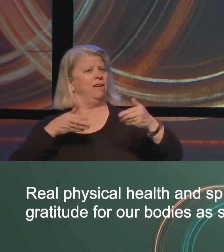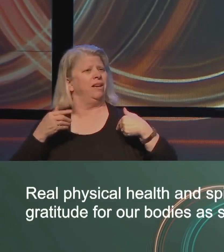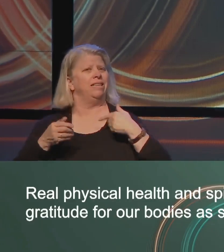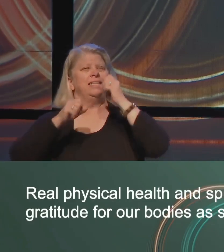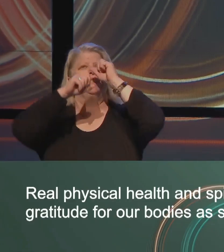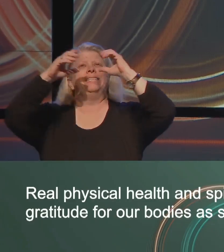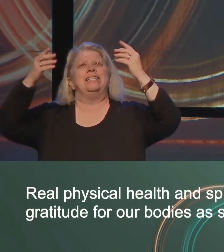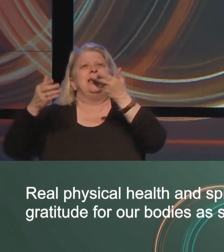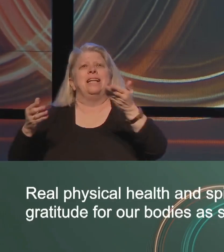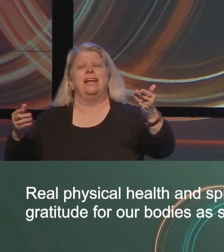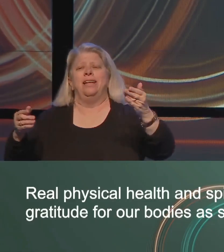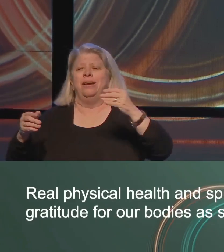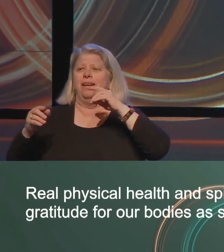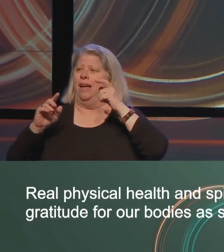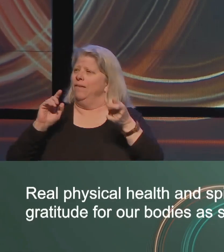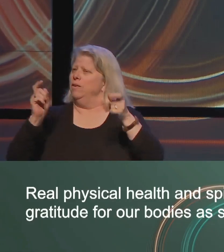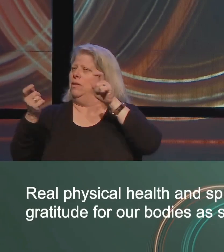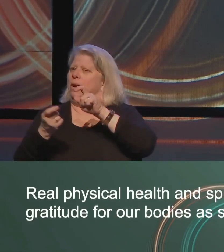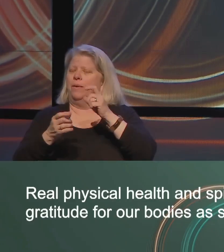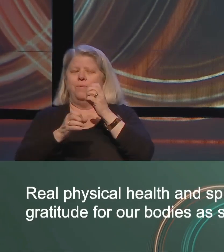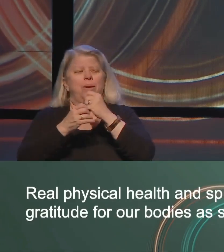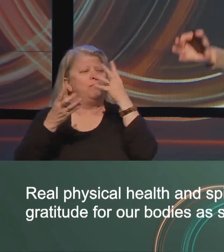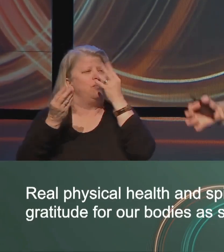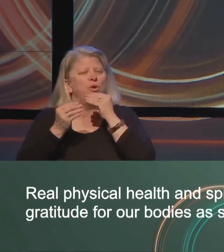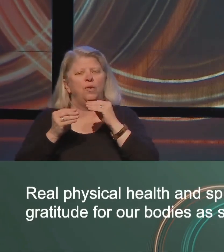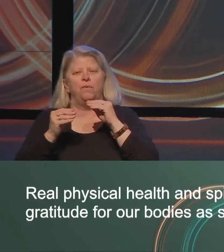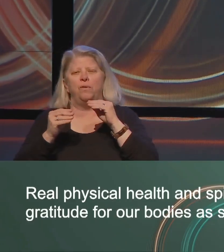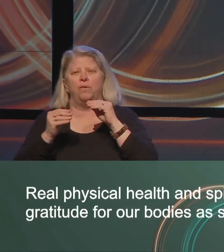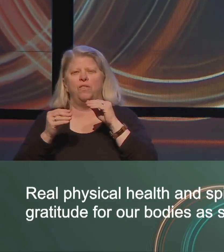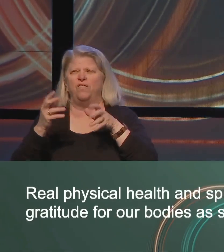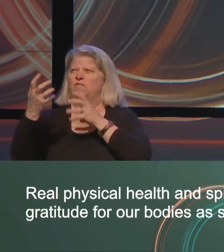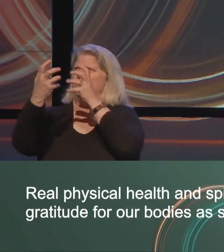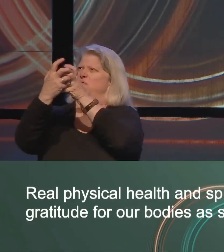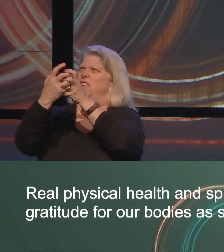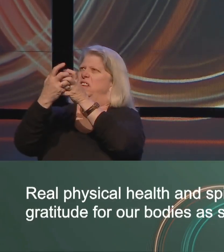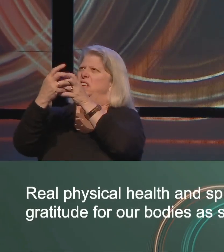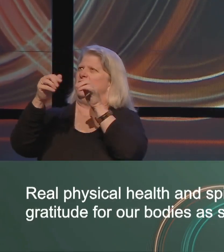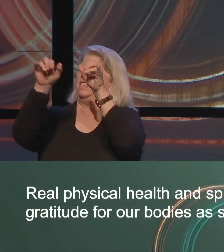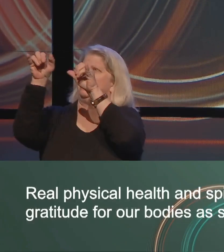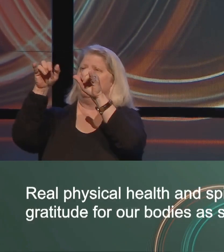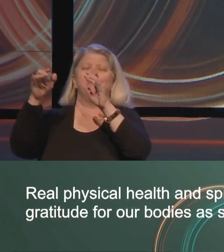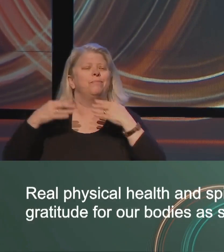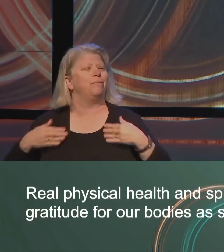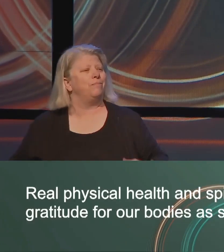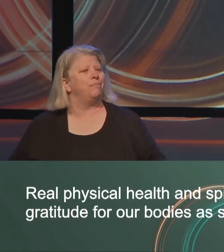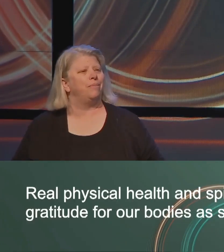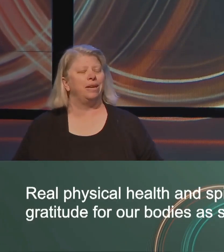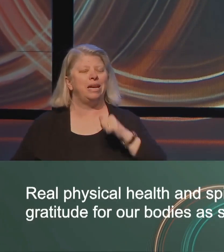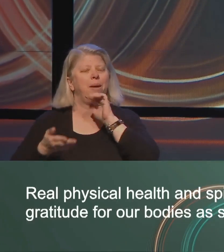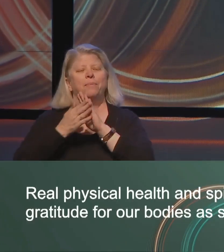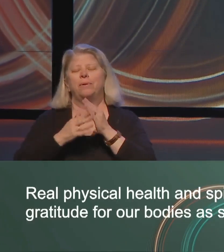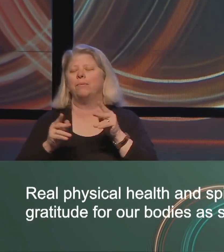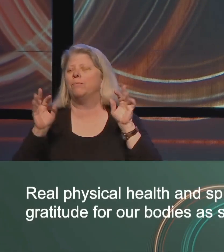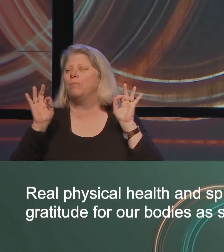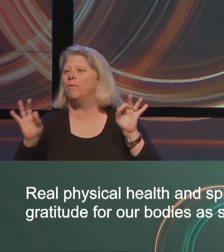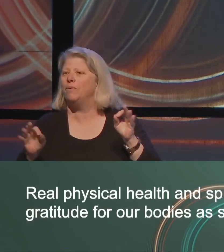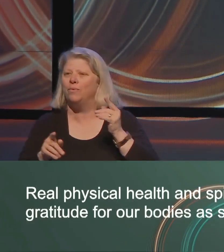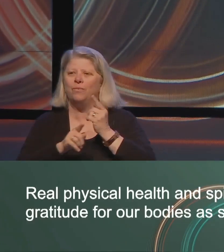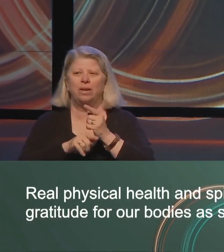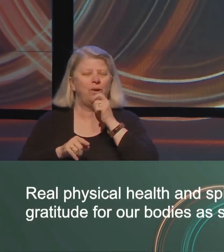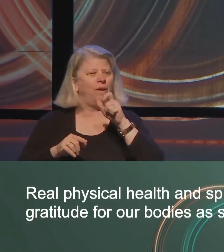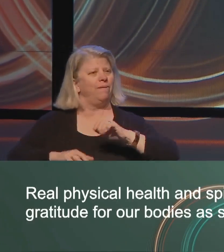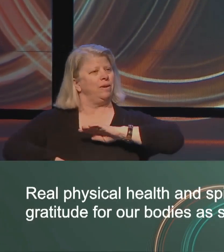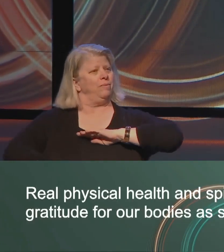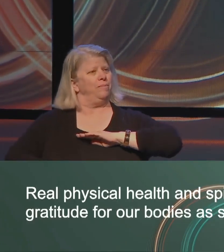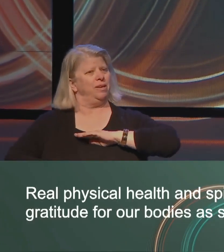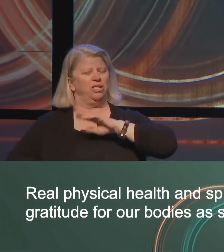them as things that we have to change and make beautiful and fit some standard. Our bodies aren't objects to be perfected. Right? We don't have to